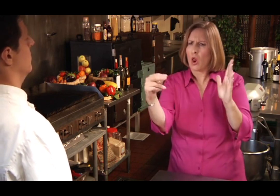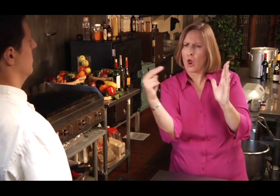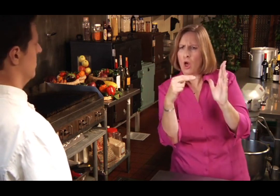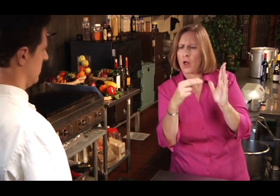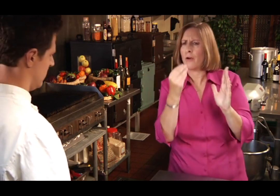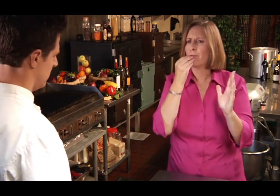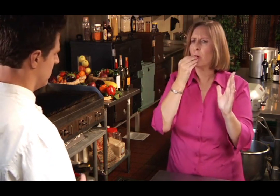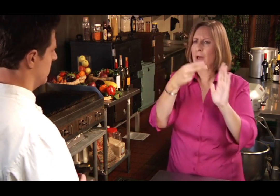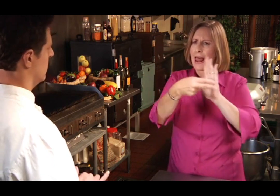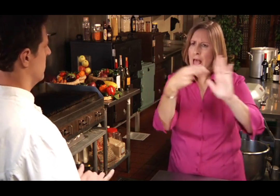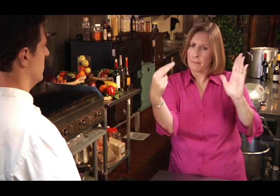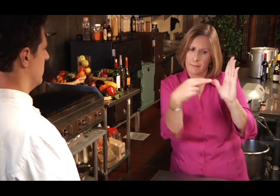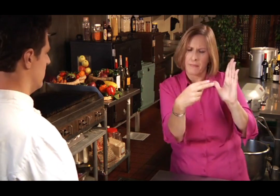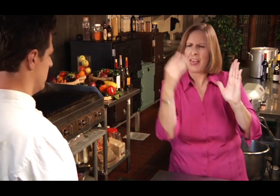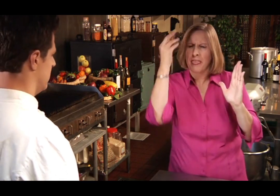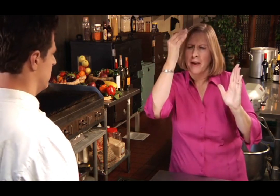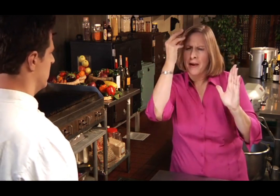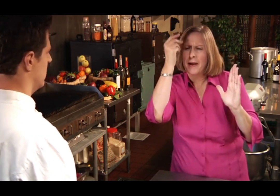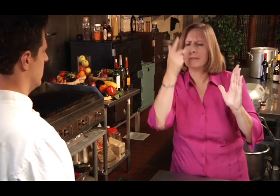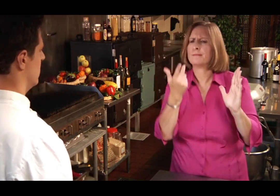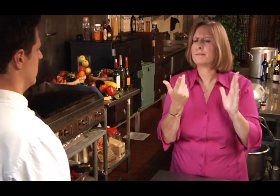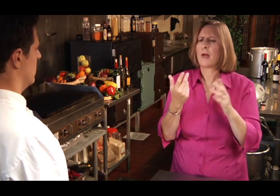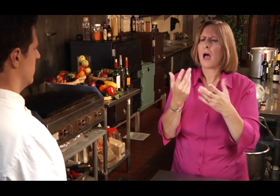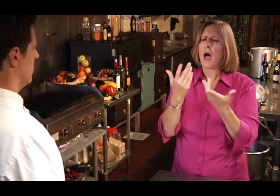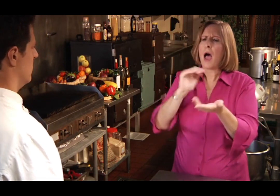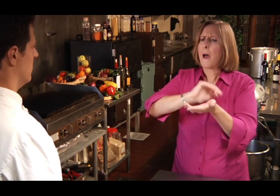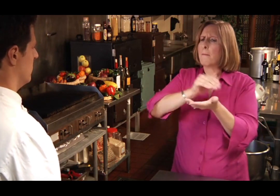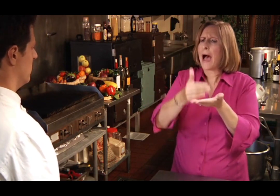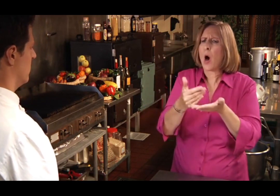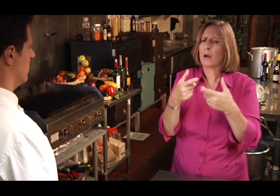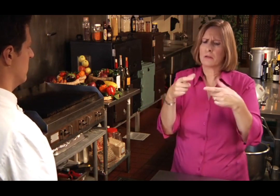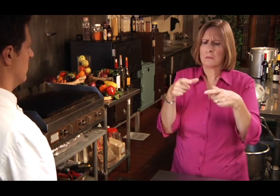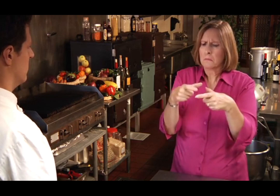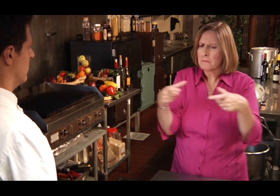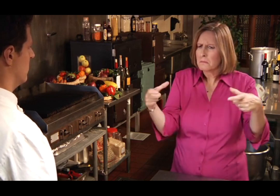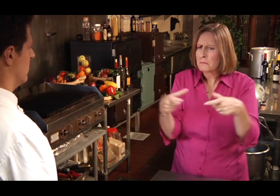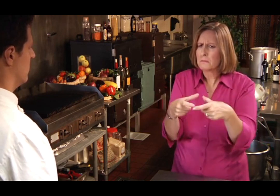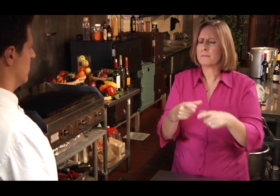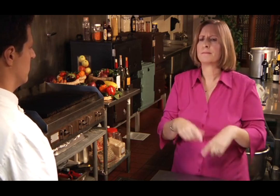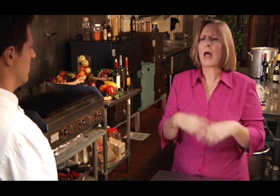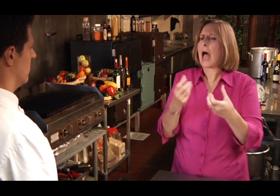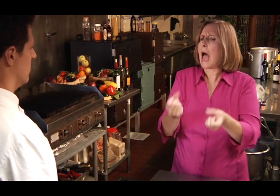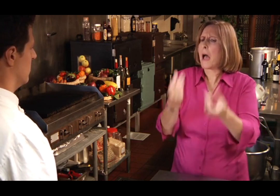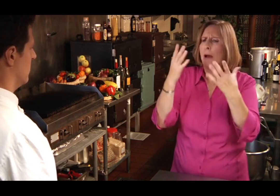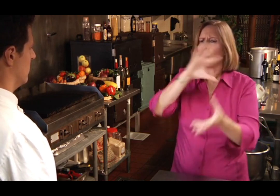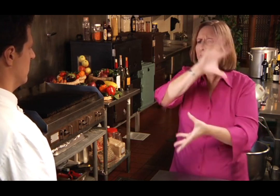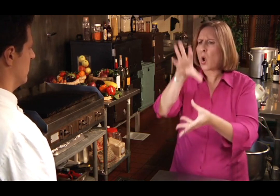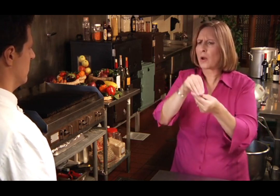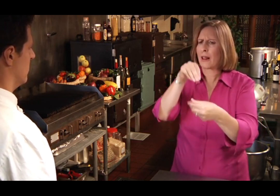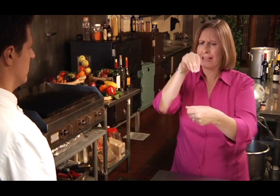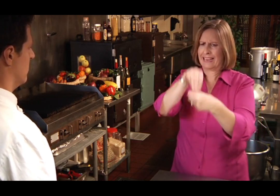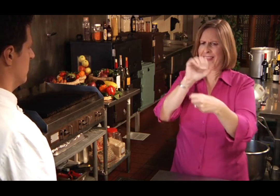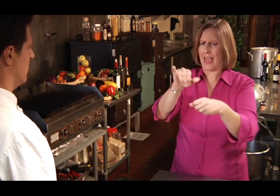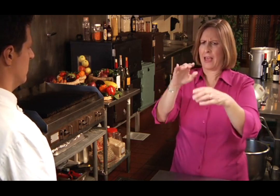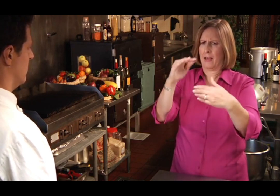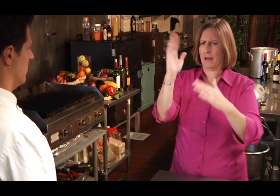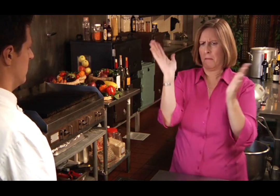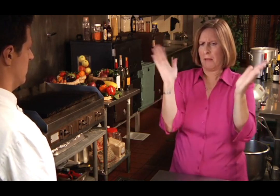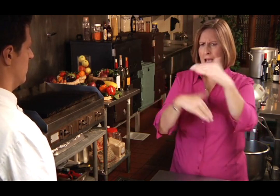When you look at the food label, some important things to ask yourself are: what is the serving size? How many servings are in